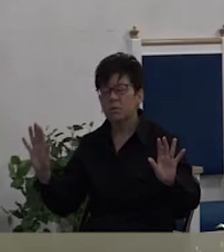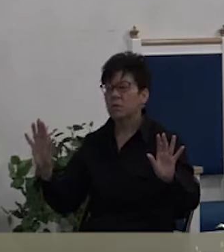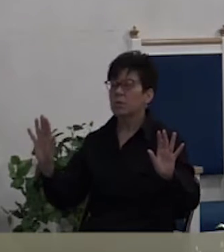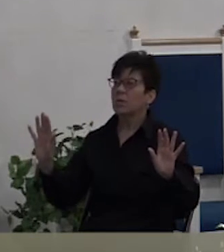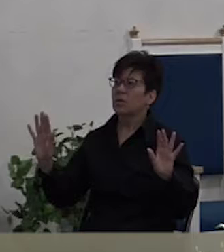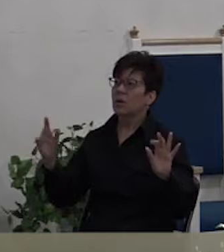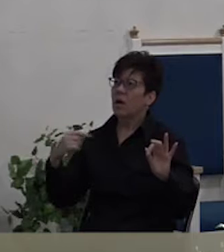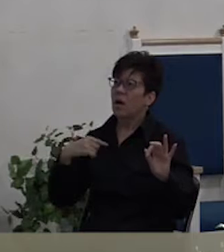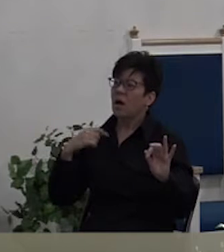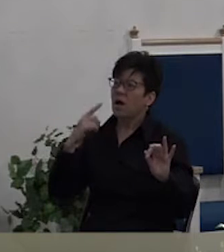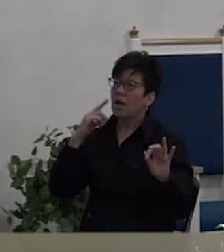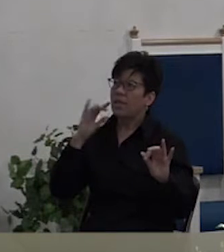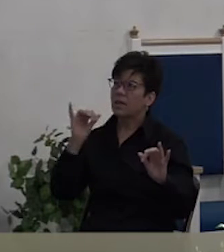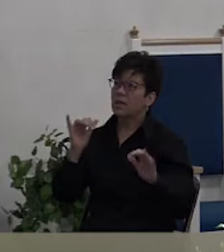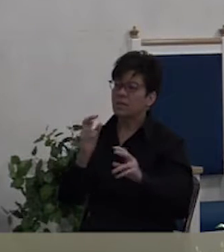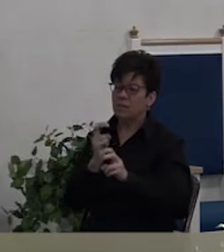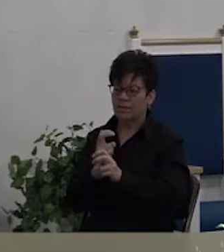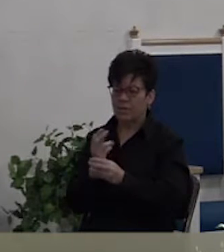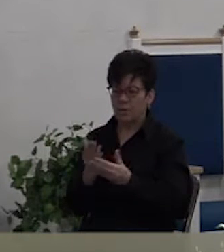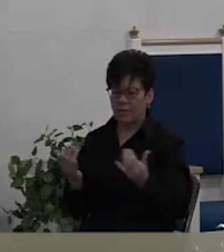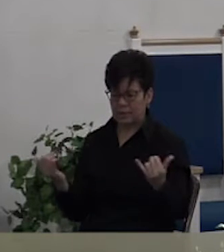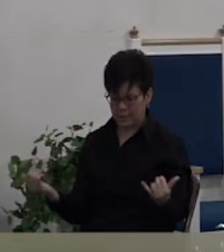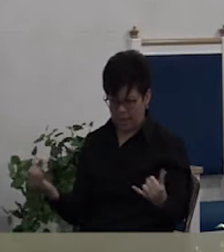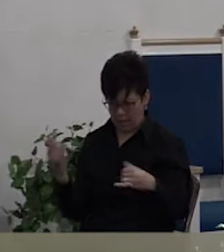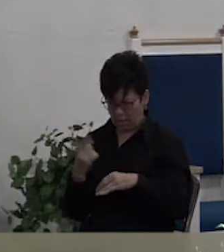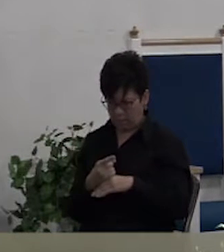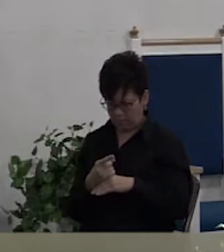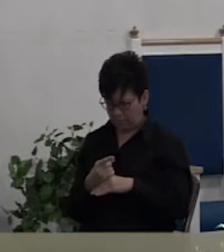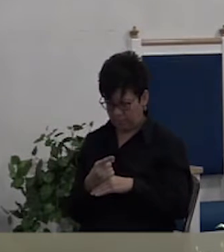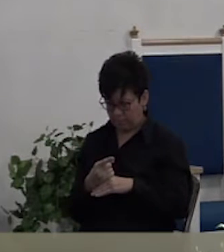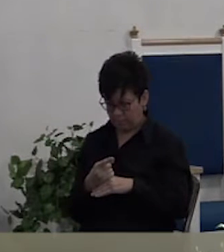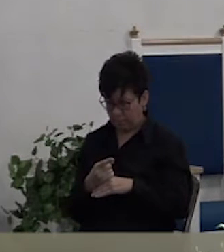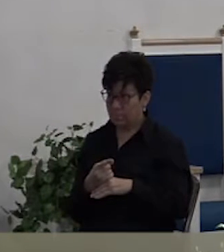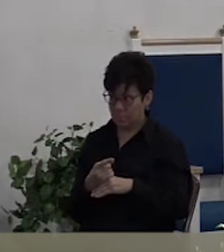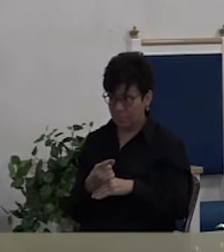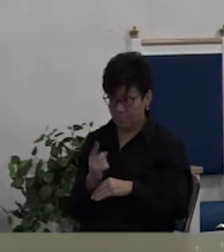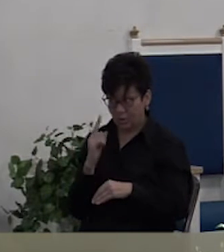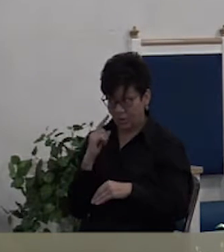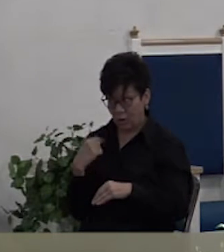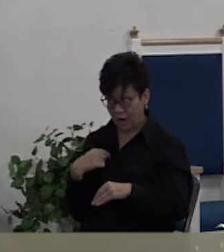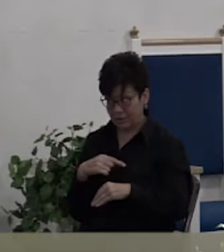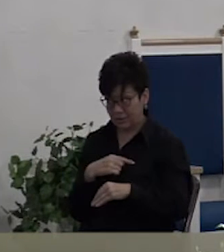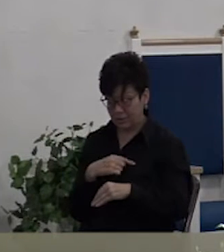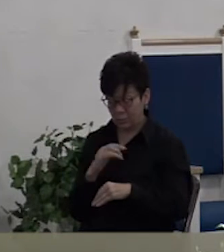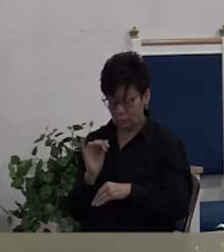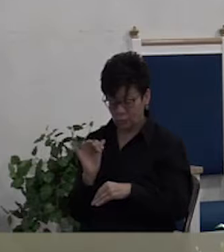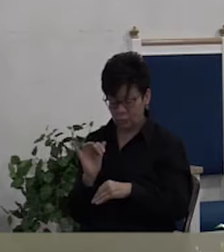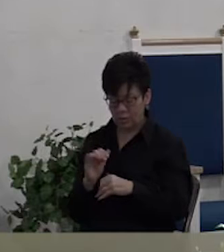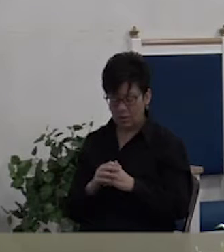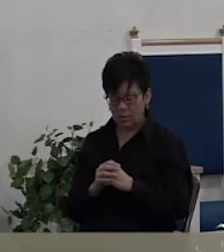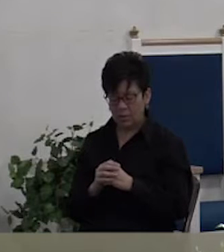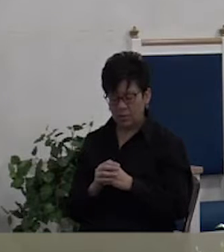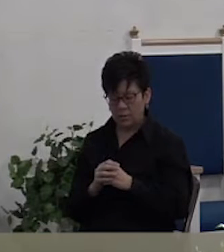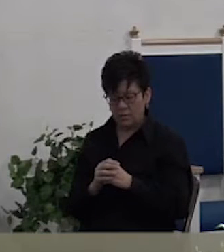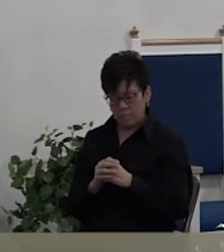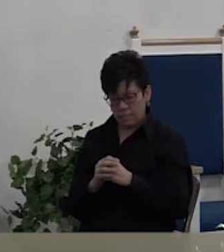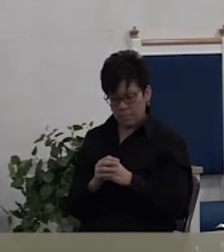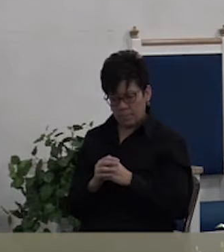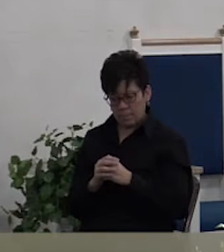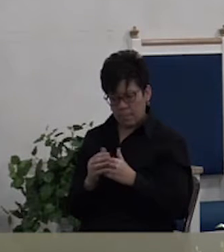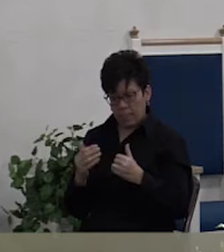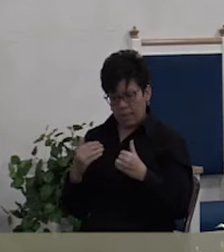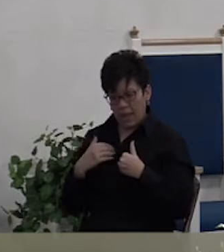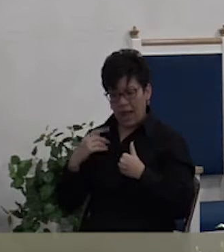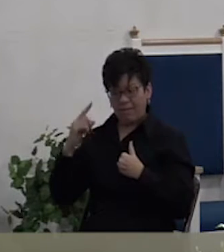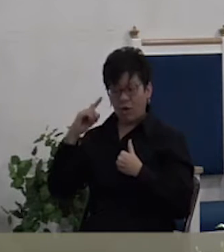I think it's a difficult thing today, even for us, to have heard